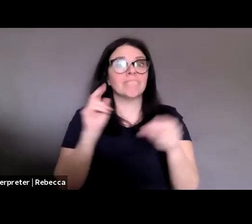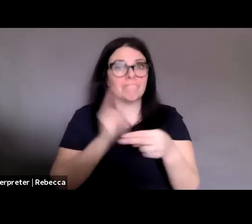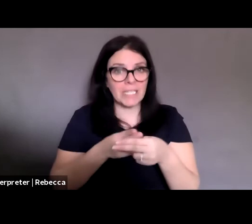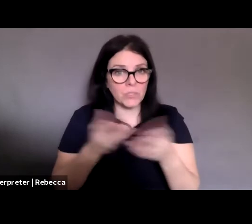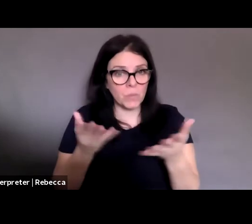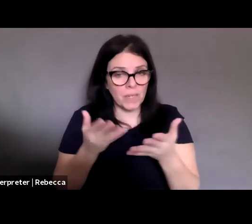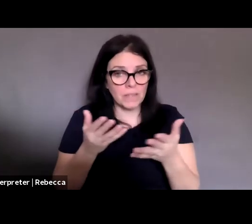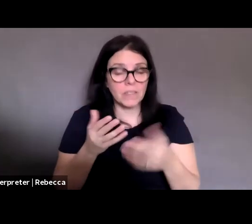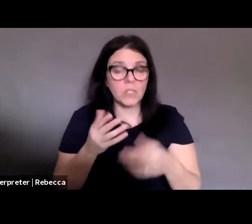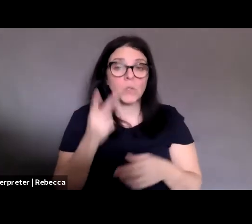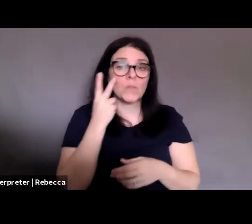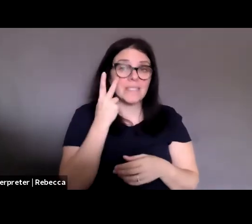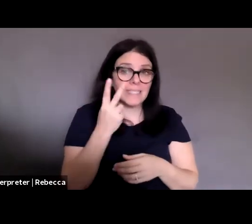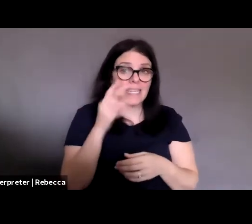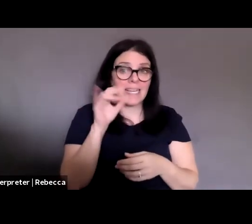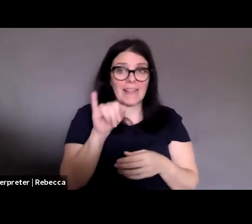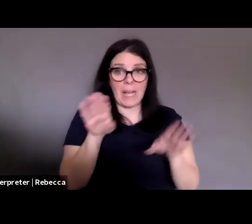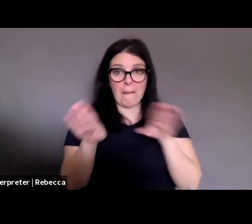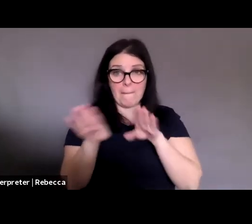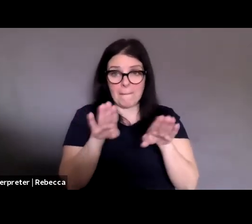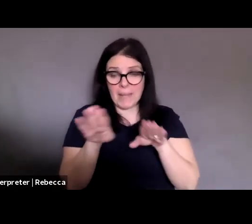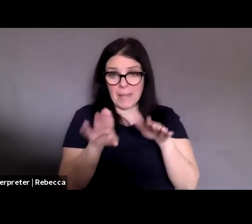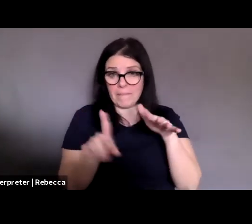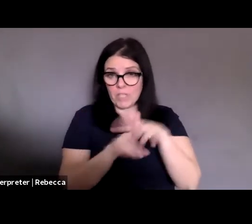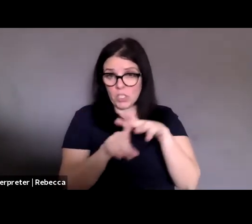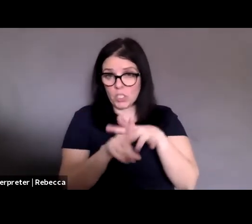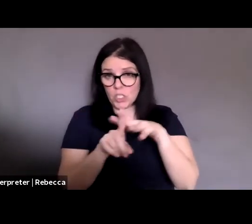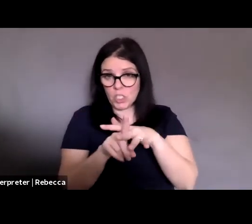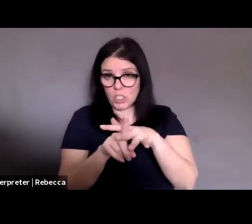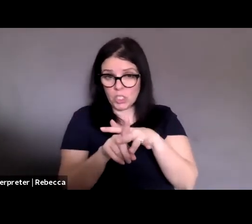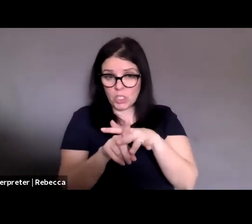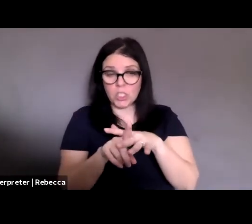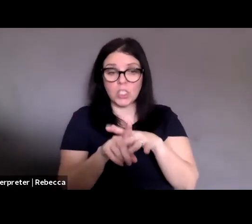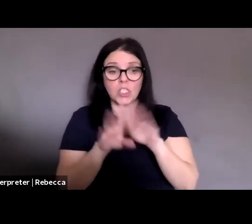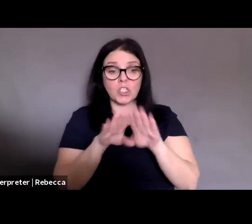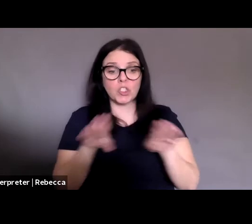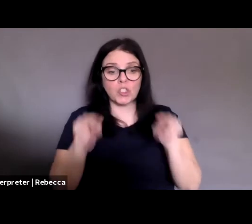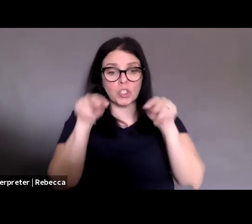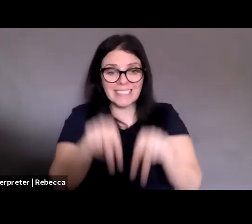these behaviors occur, children require our protection.